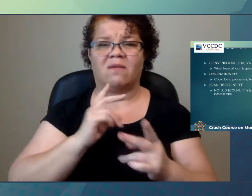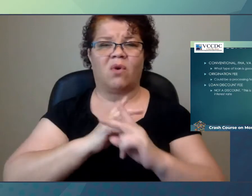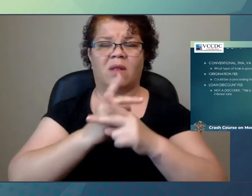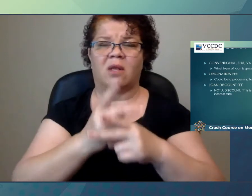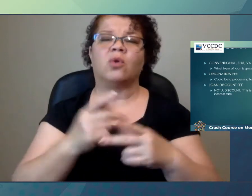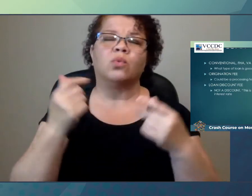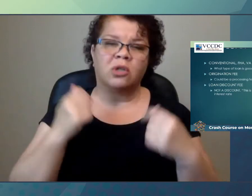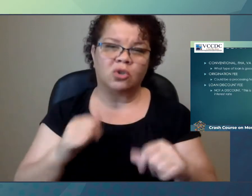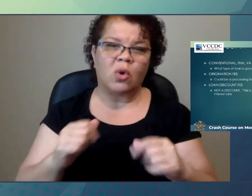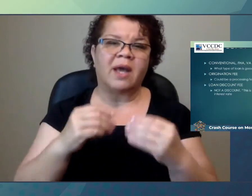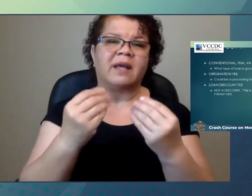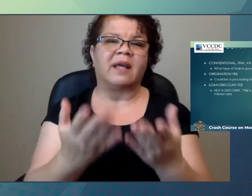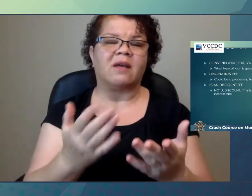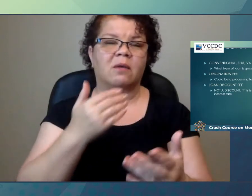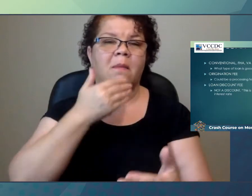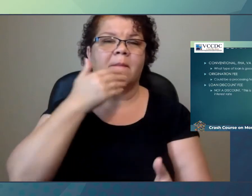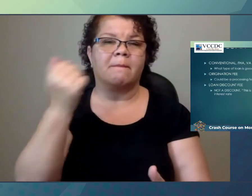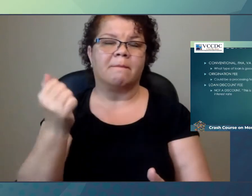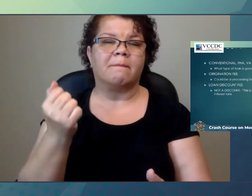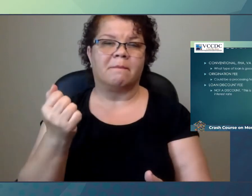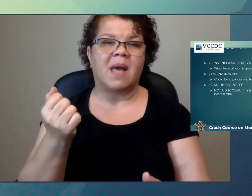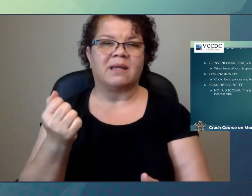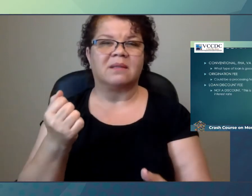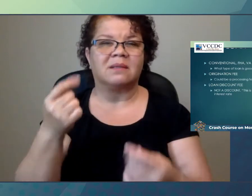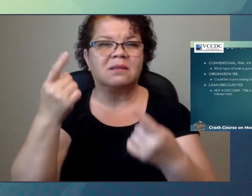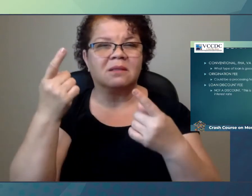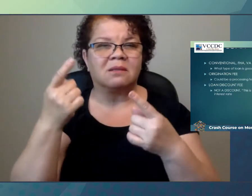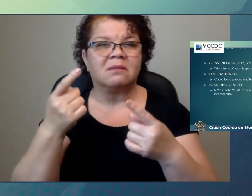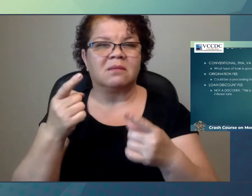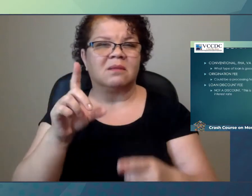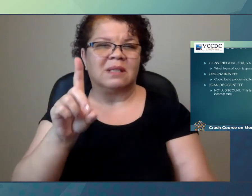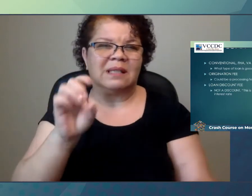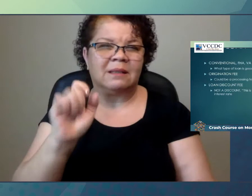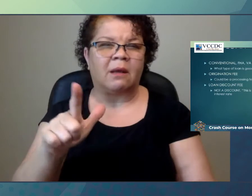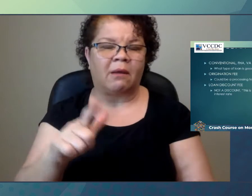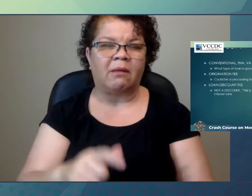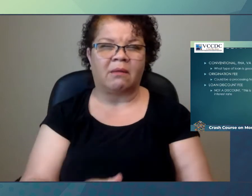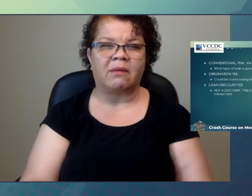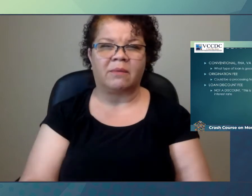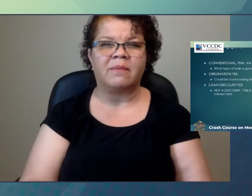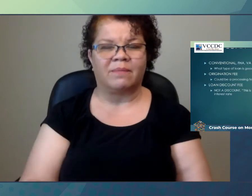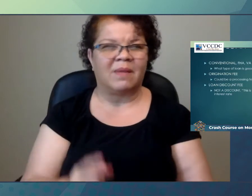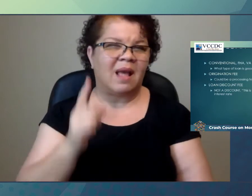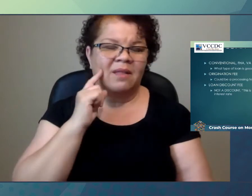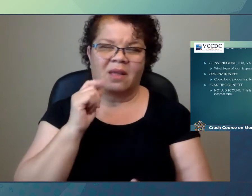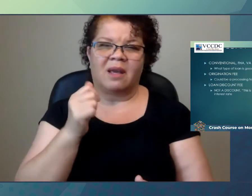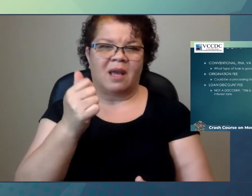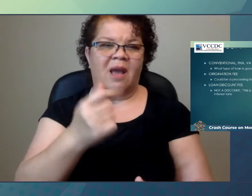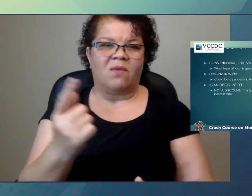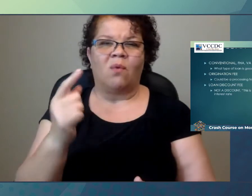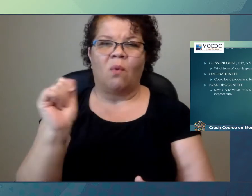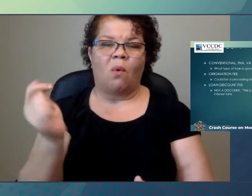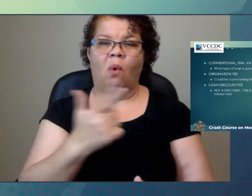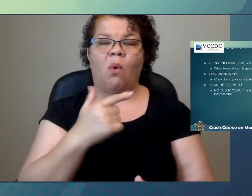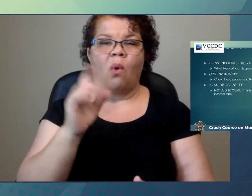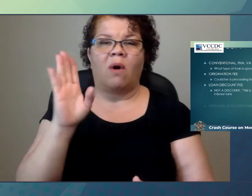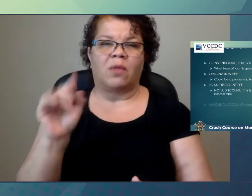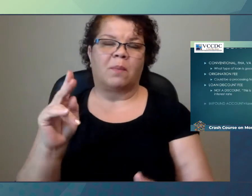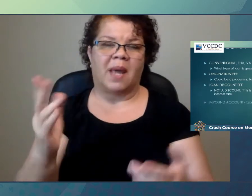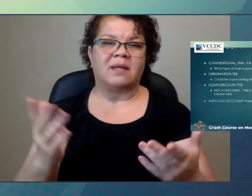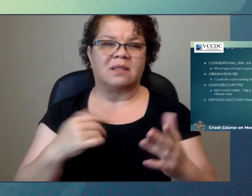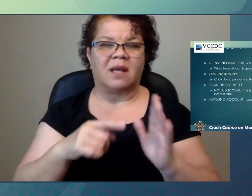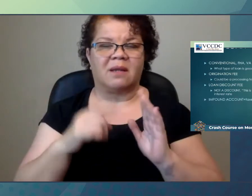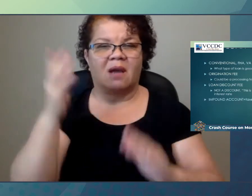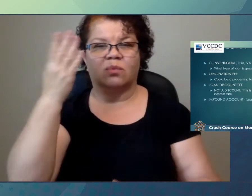as possible. And I think I can say that for all of the people that are involved in this VCC housing fair.